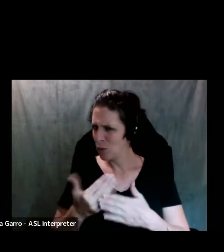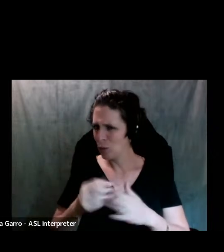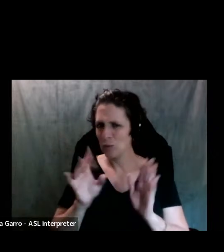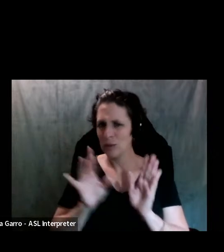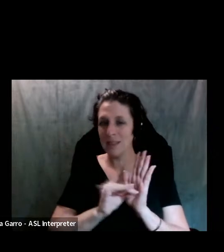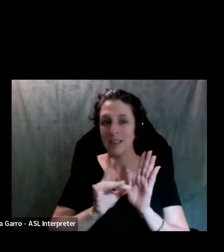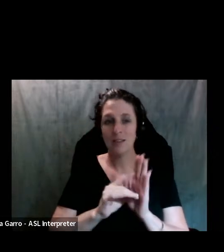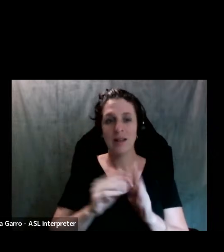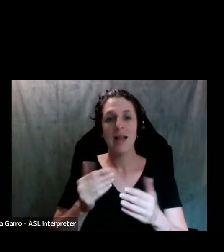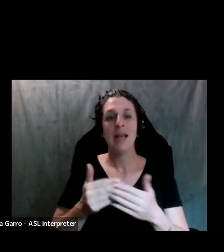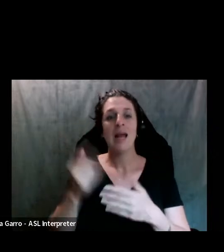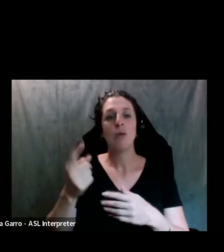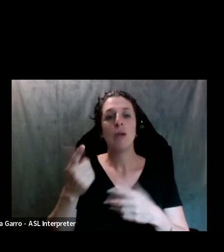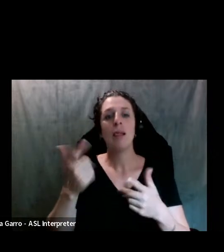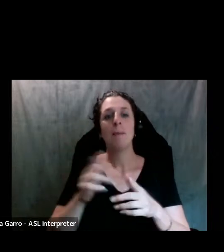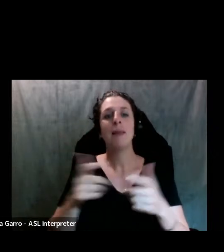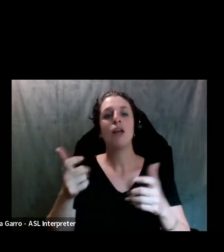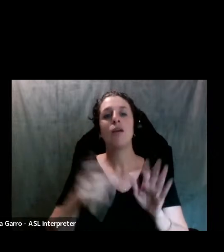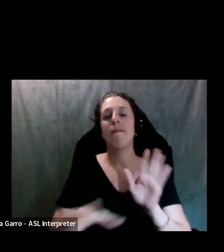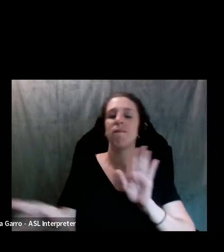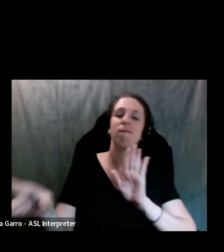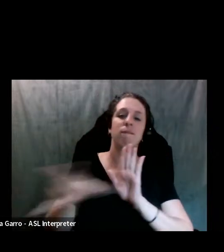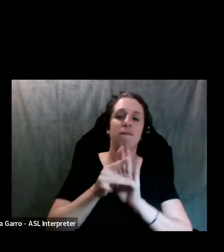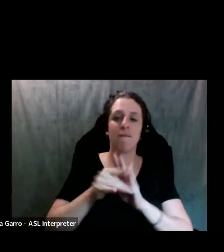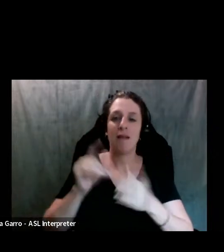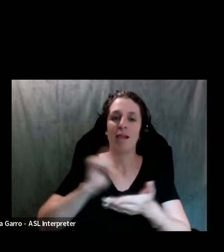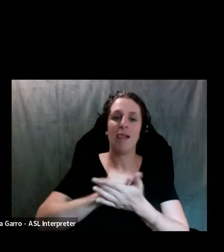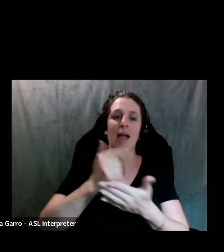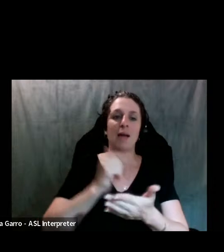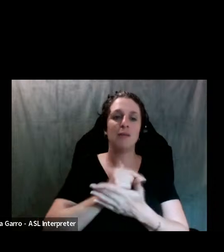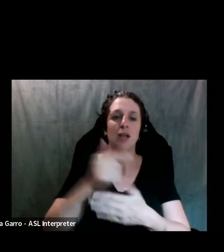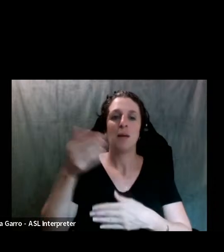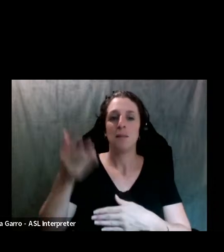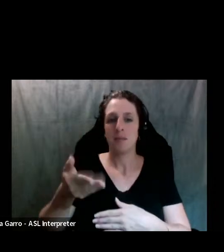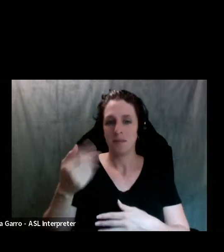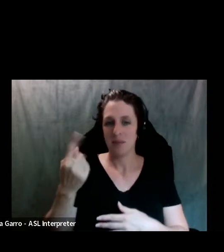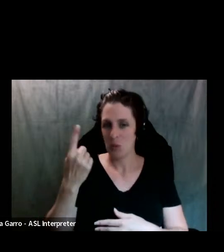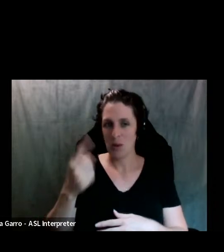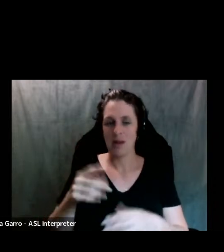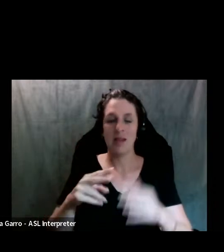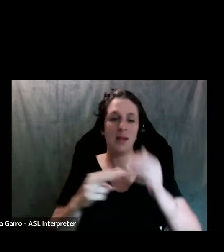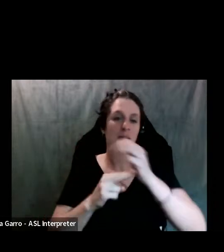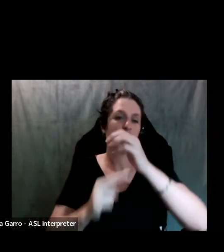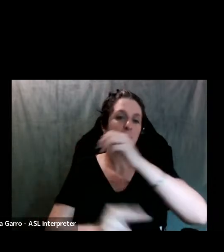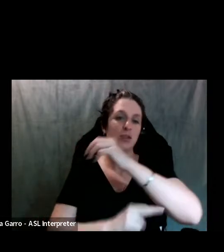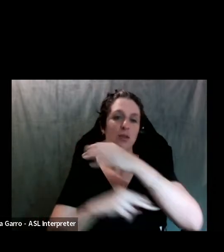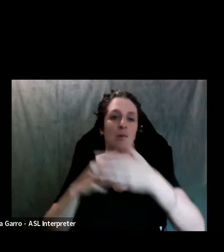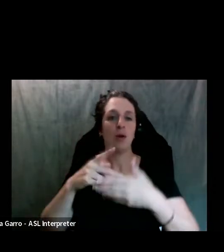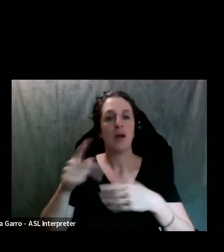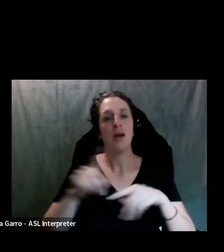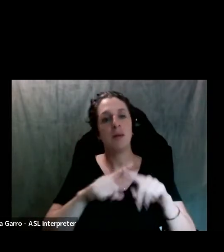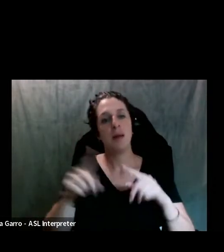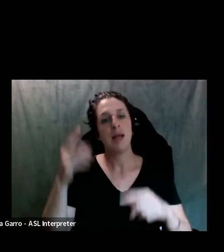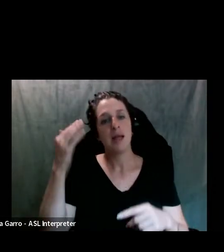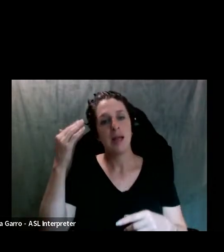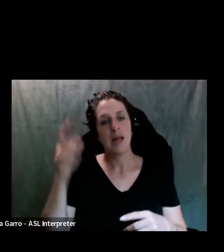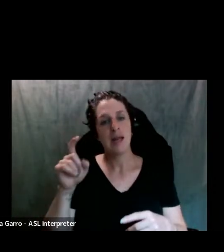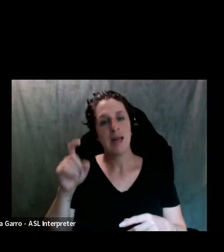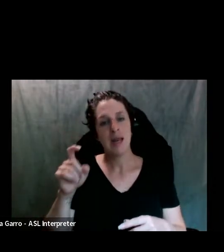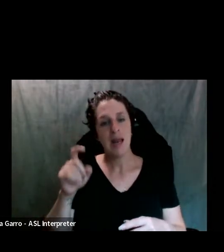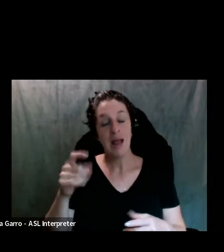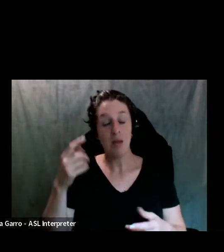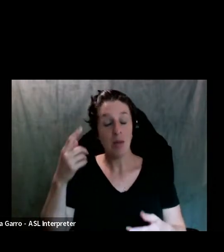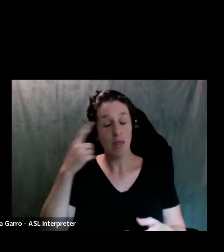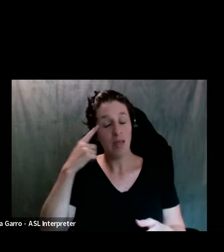was a little bit bigger, so I went ahead and put that on my laptop. I have one sticker. It's on my laptop, right? The bridge program. But now I think we need to have new stickers that